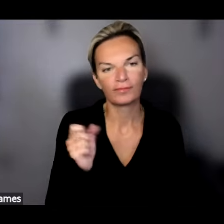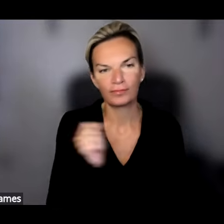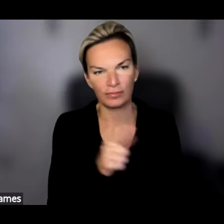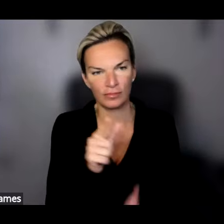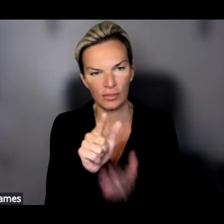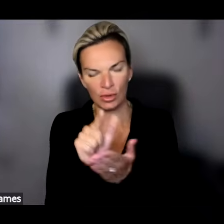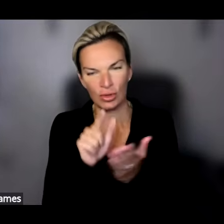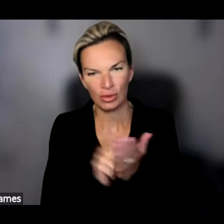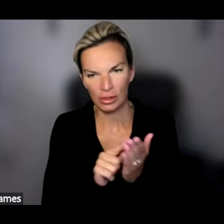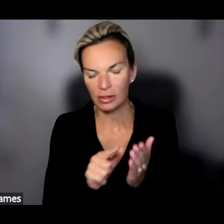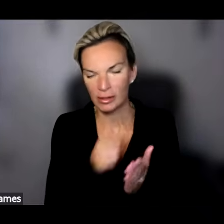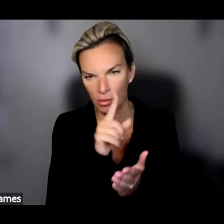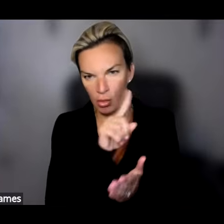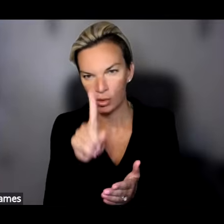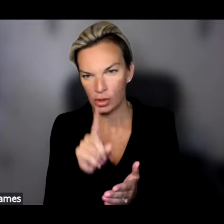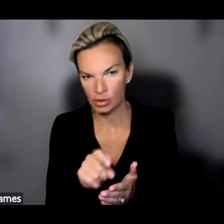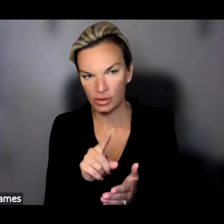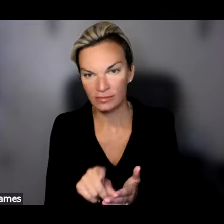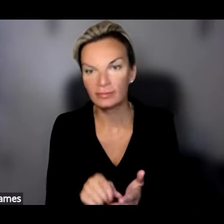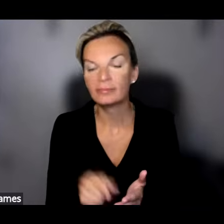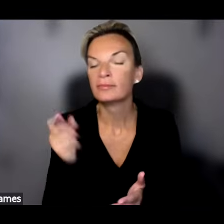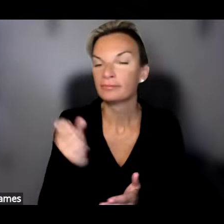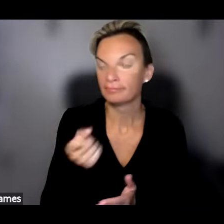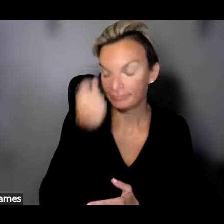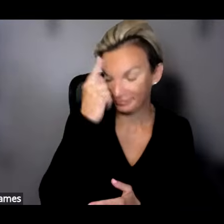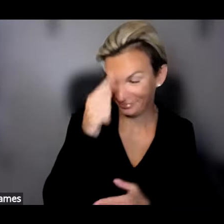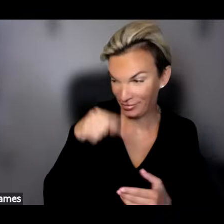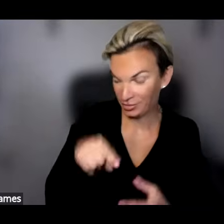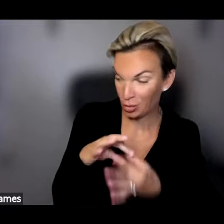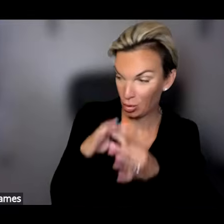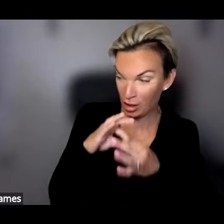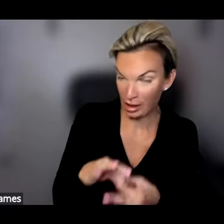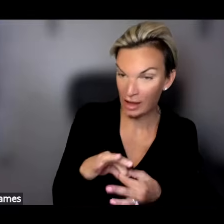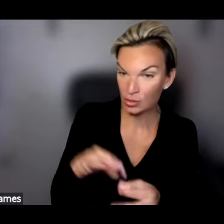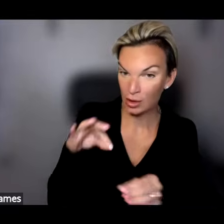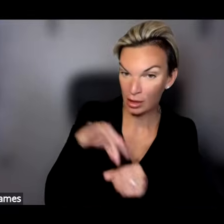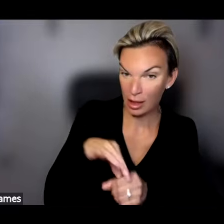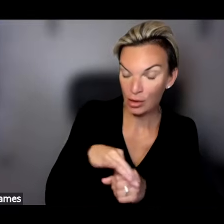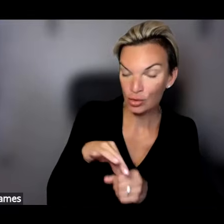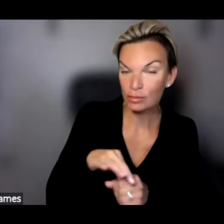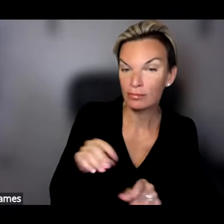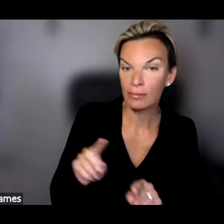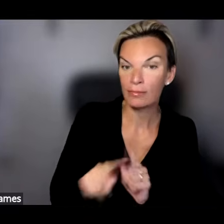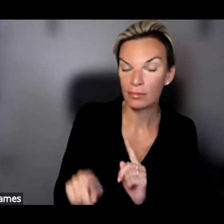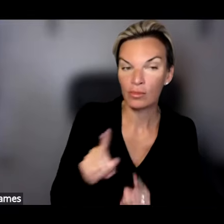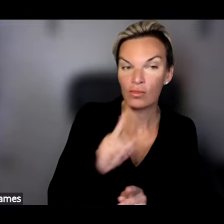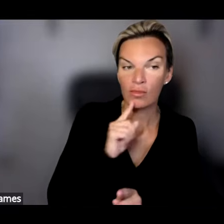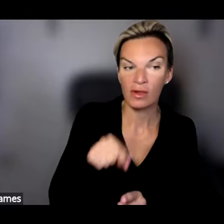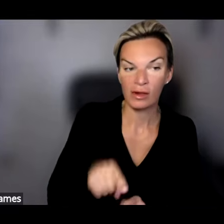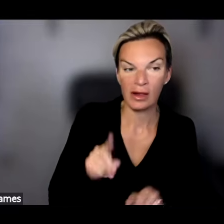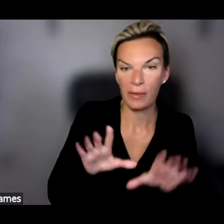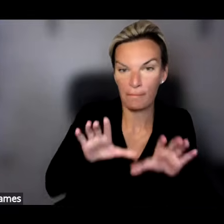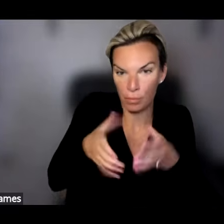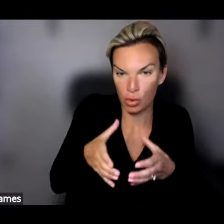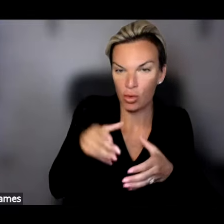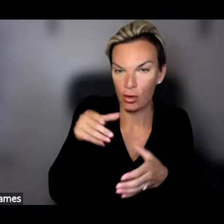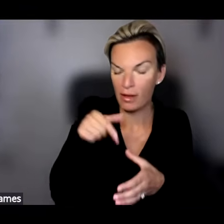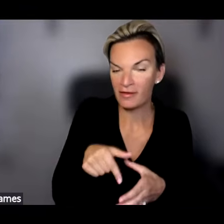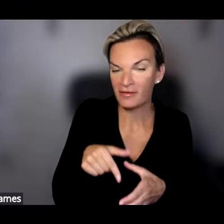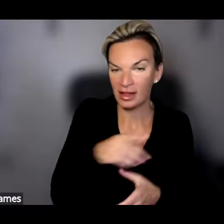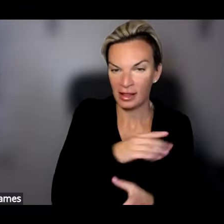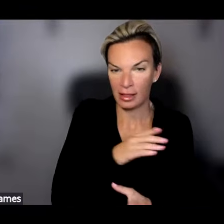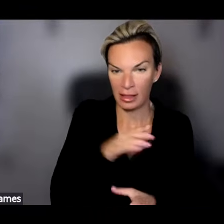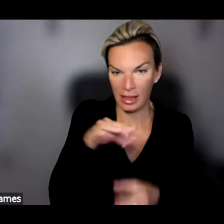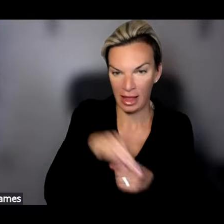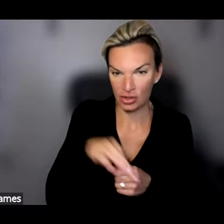obviously the subject matter of this relates to elections, but in general, the Bureau of Elections does not make recommendations